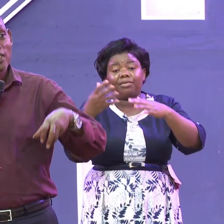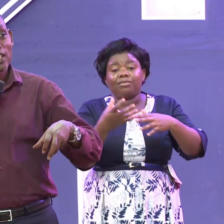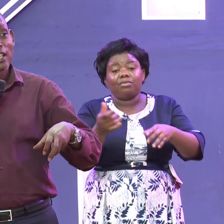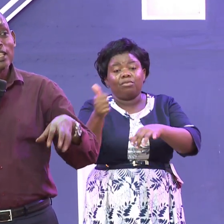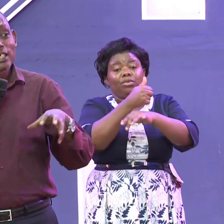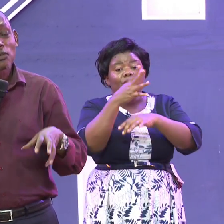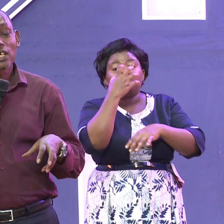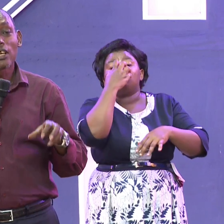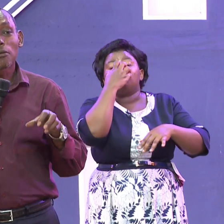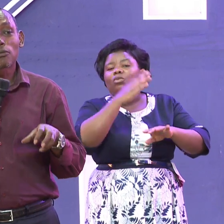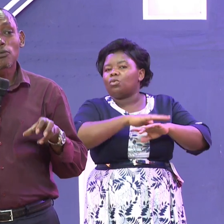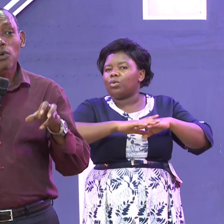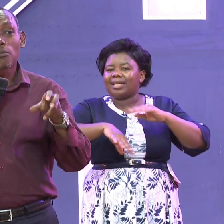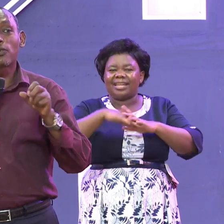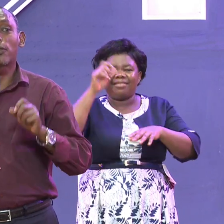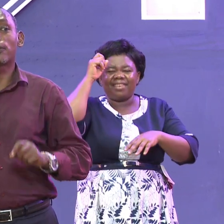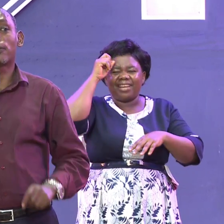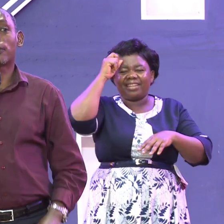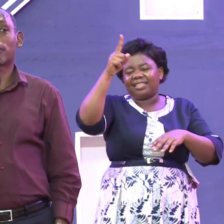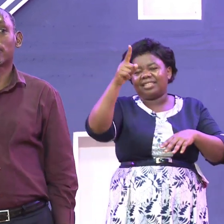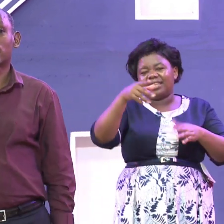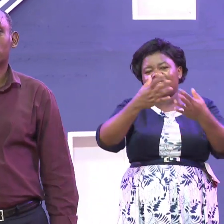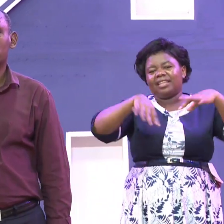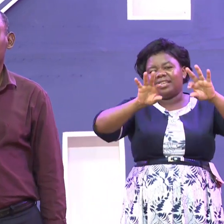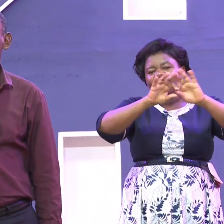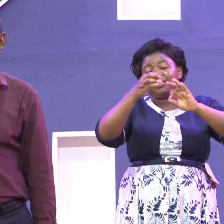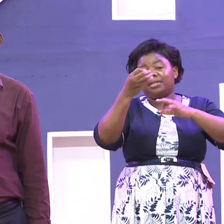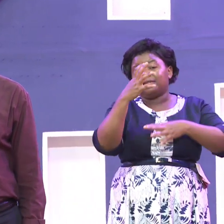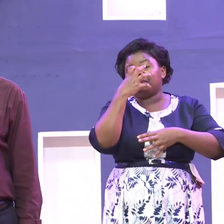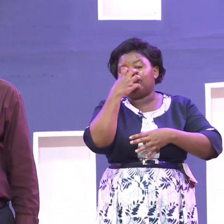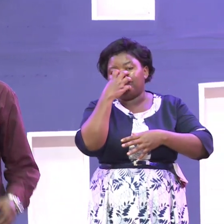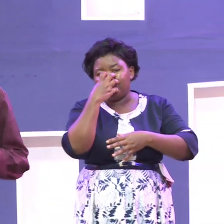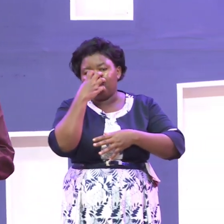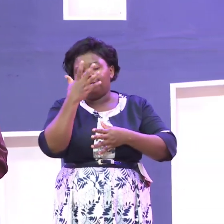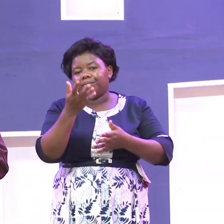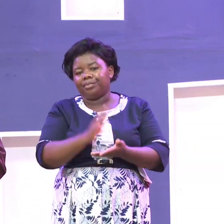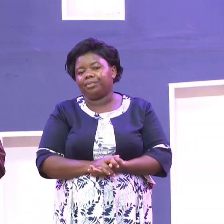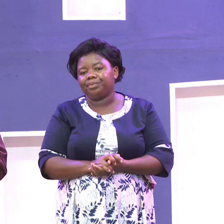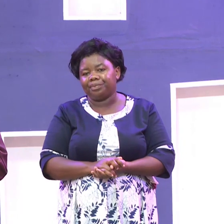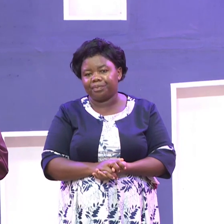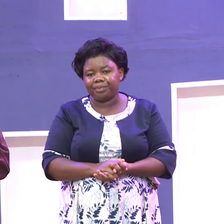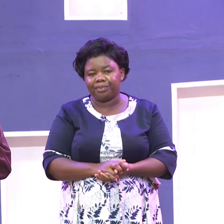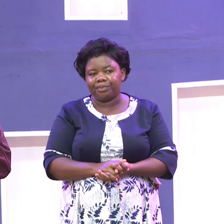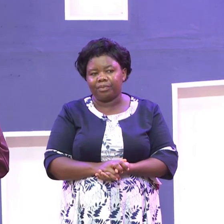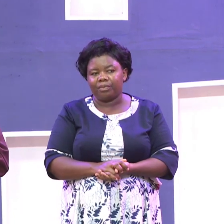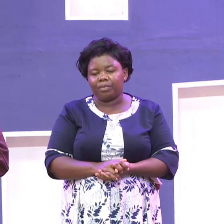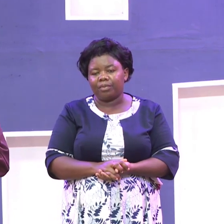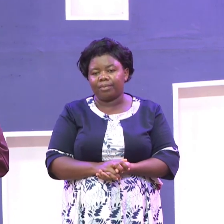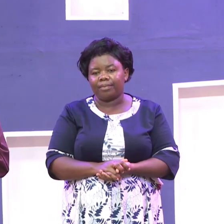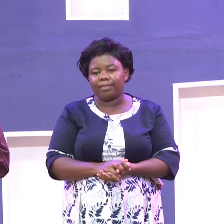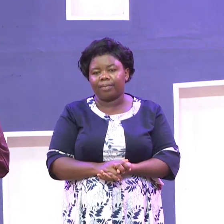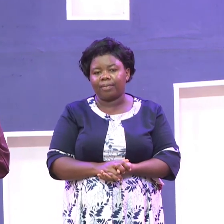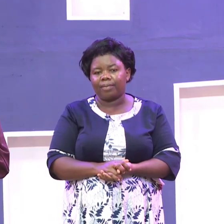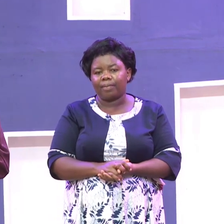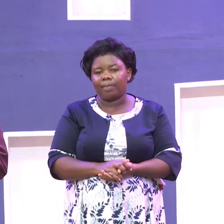kututekako oxygen tetutegera bukuru bwa mukogo. Now for us who have never been to such a period of getting